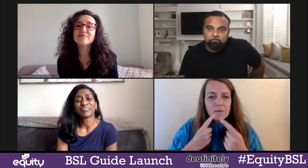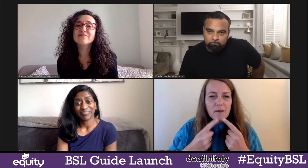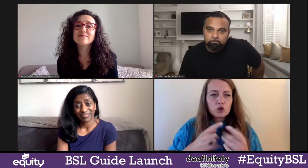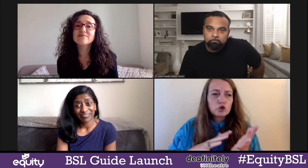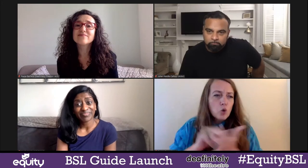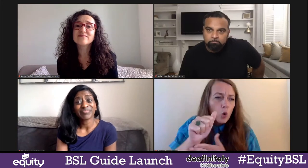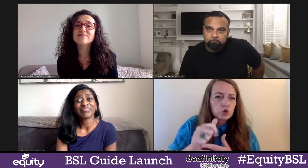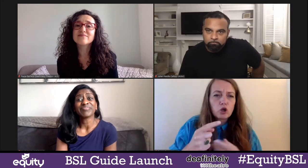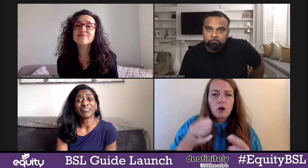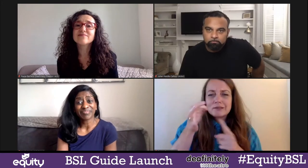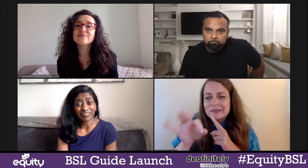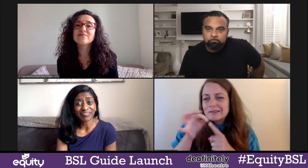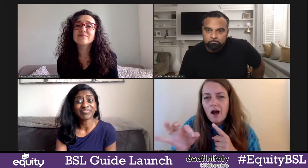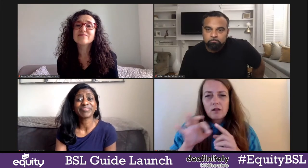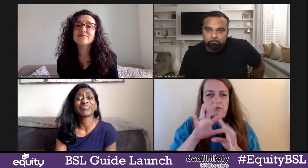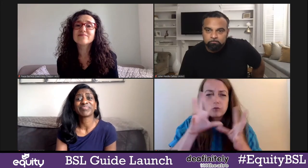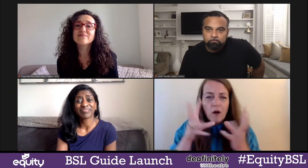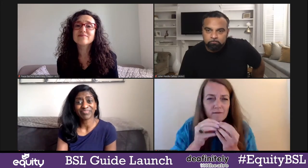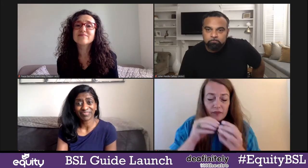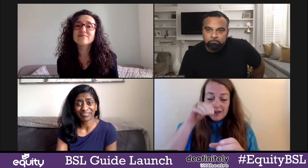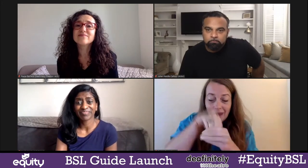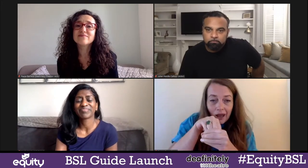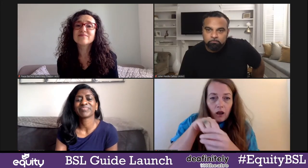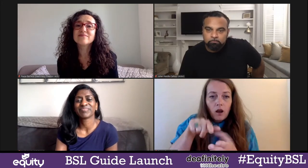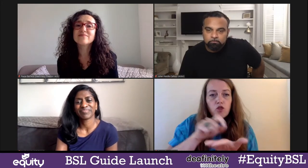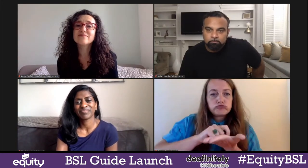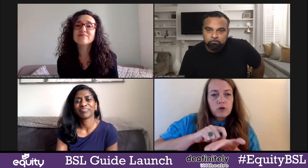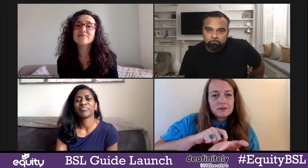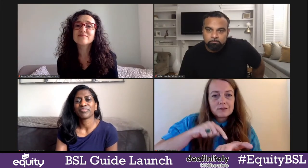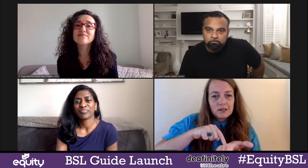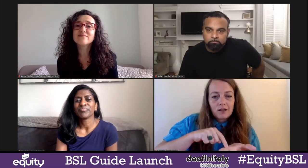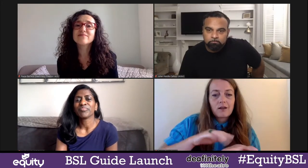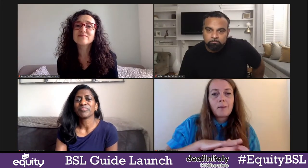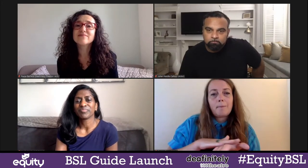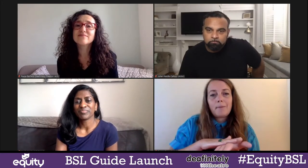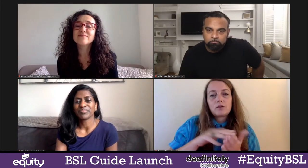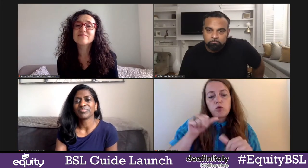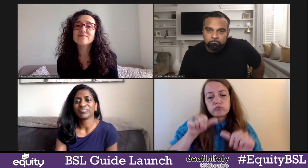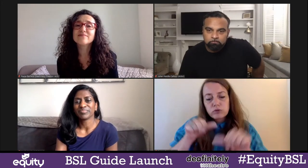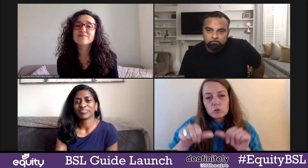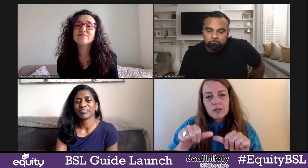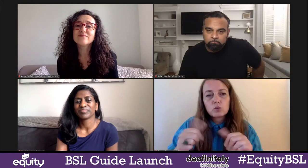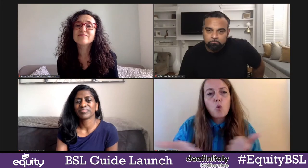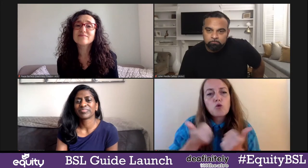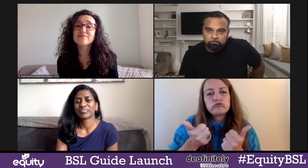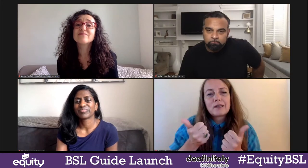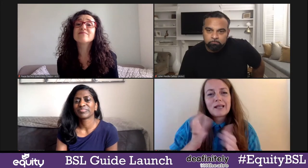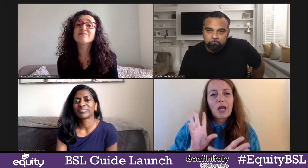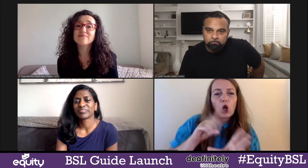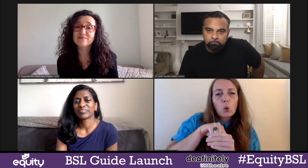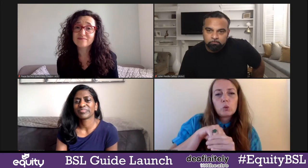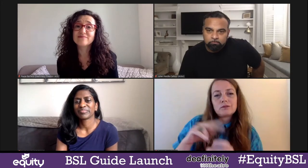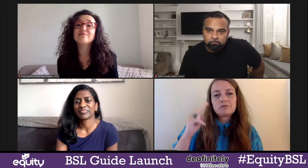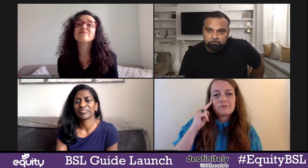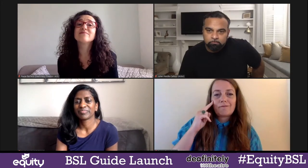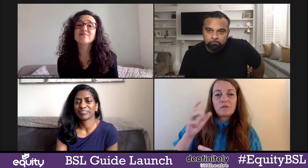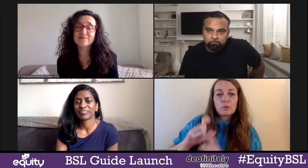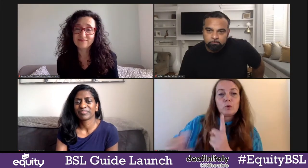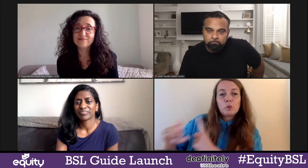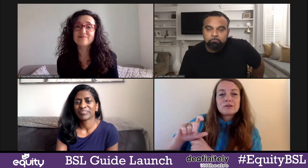that that feedback, that information about culture, about the intrinsic detail, happens right at the beginning, so that it's part of